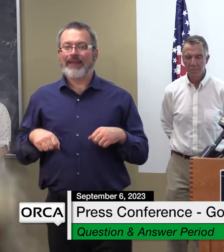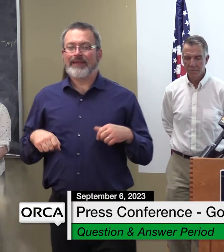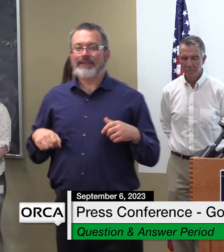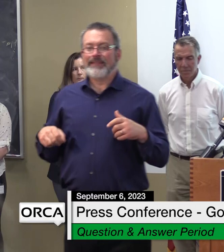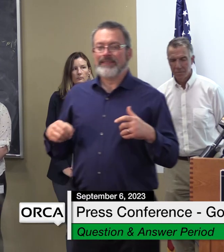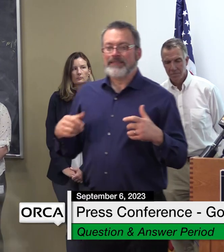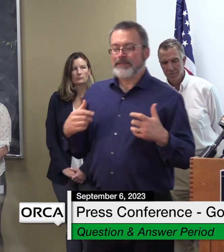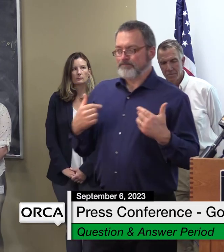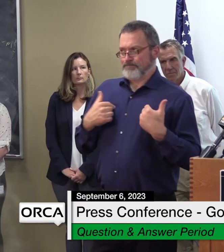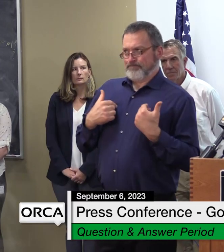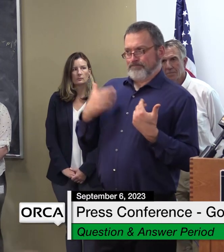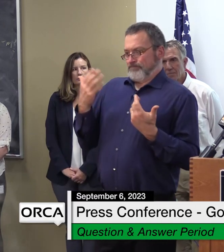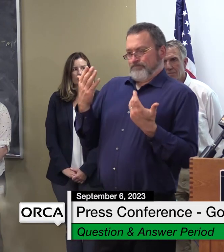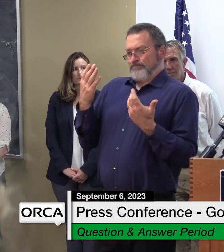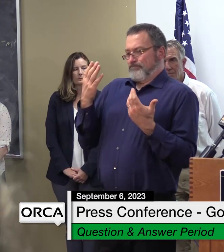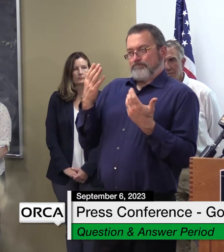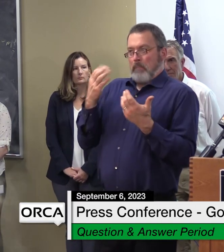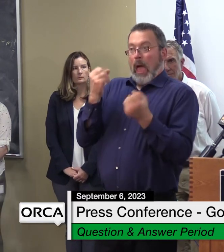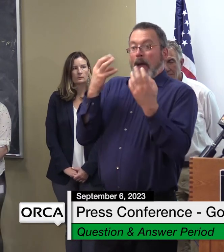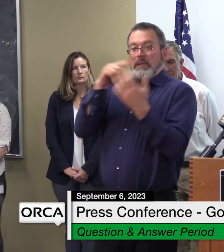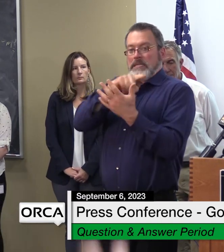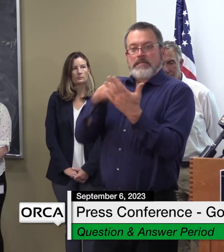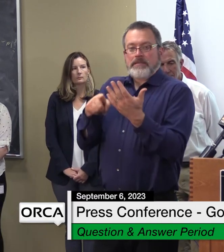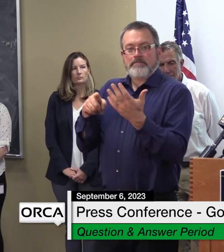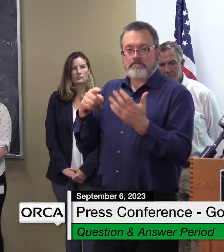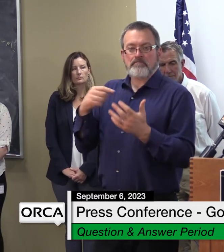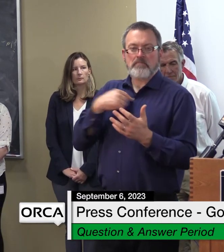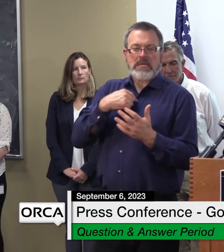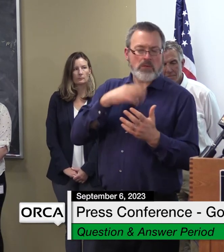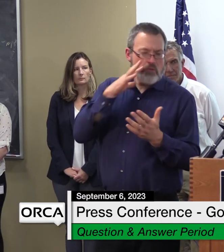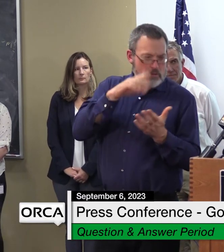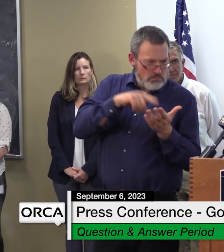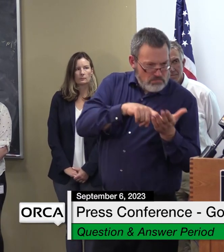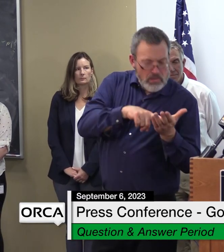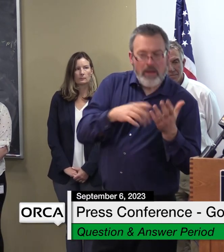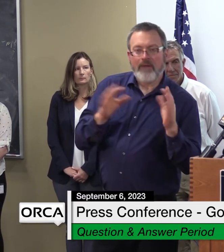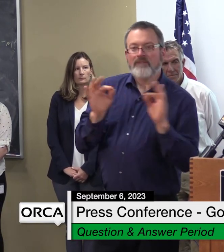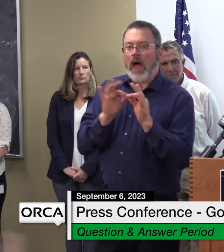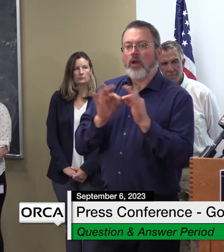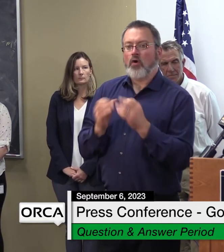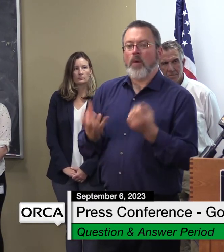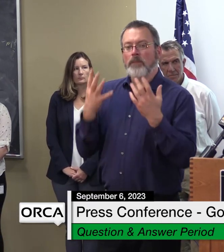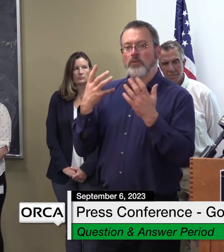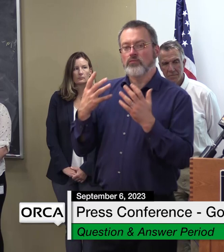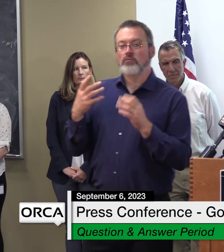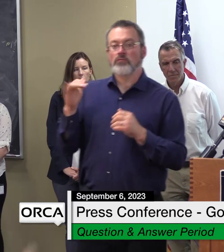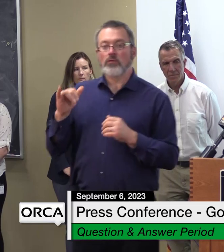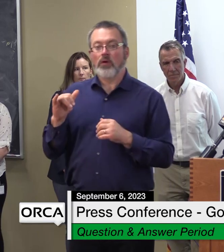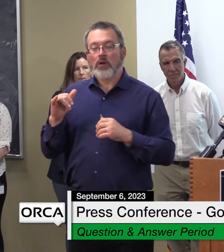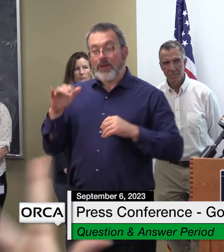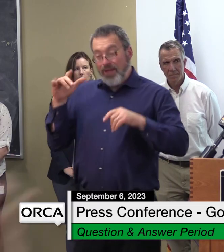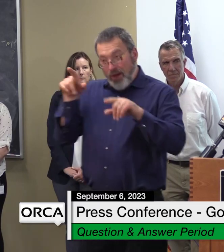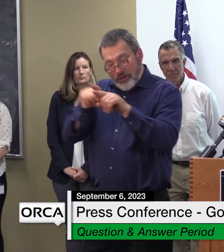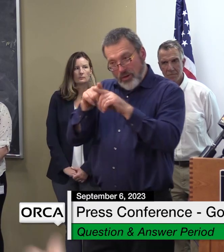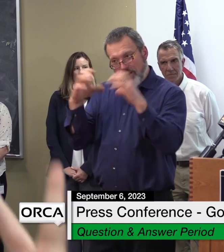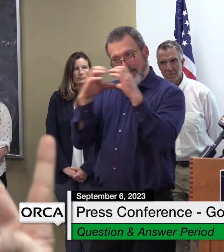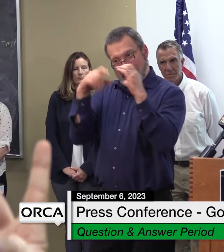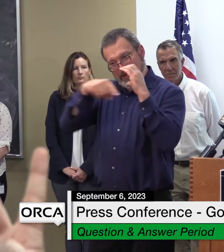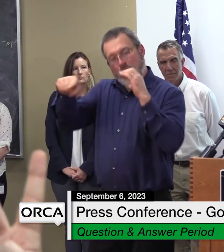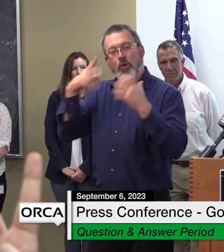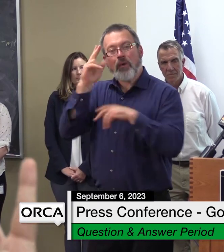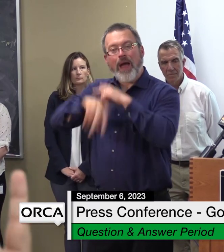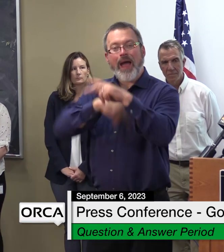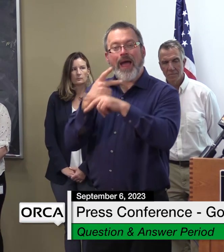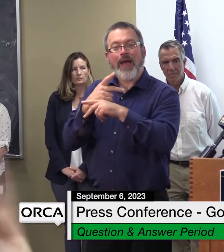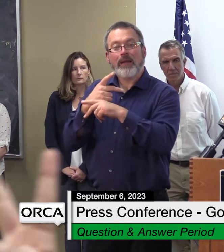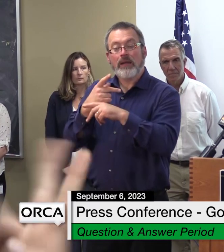now. We can certainly research what the current values are for it. And obviously, it depends on what type of unit. It's a 3-bedroom, 2-bedroom, 1-bedroom